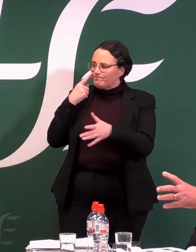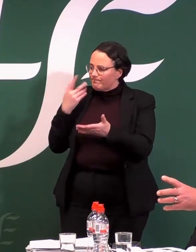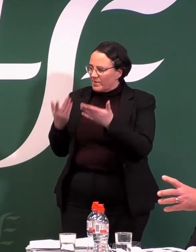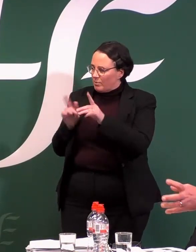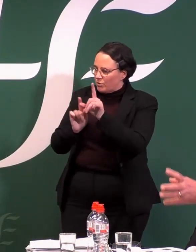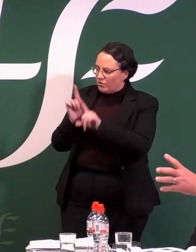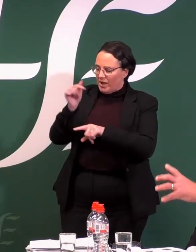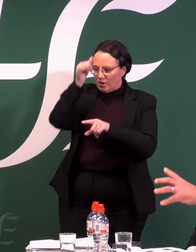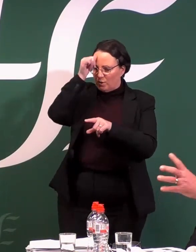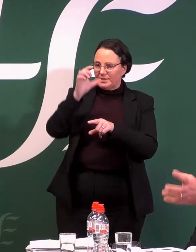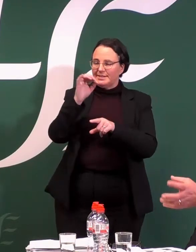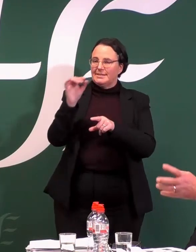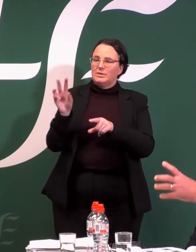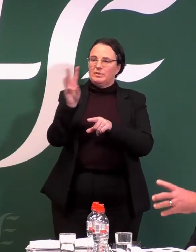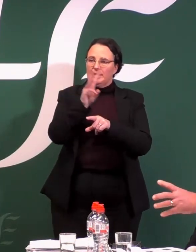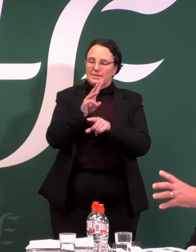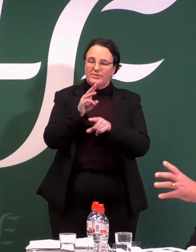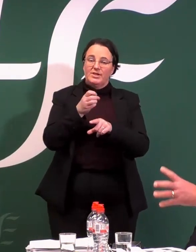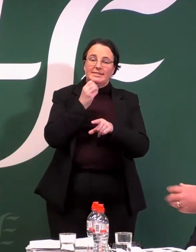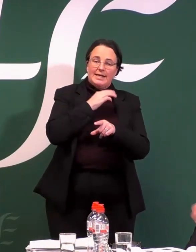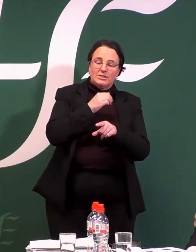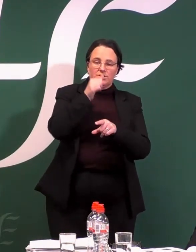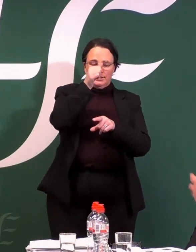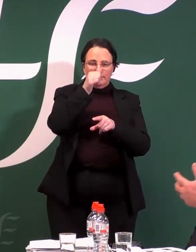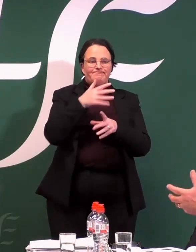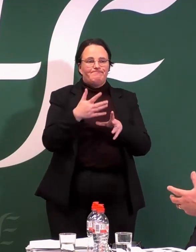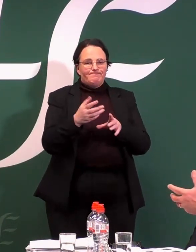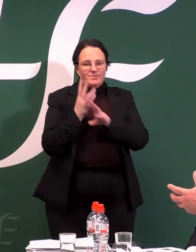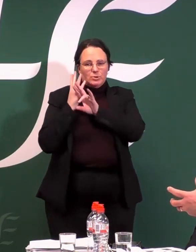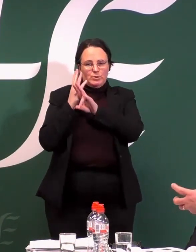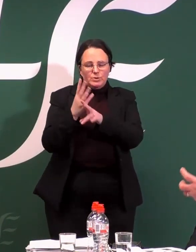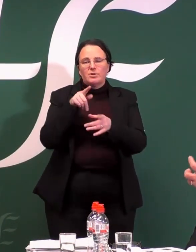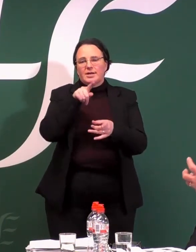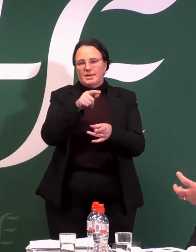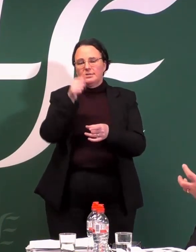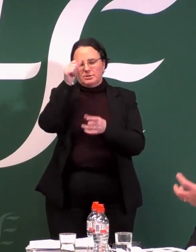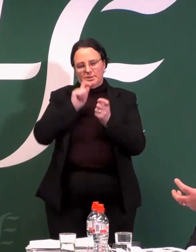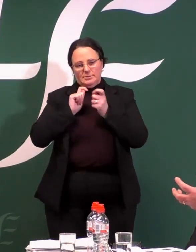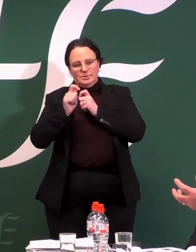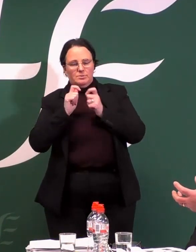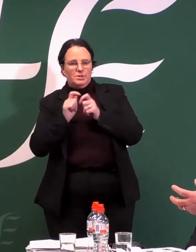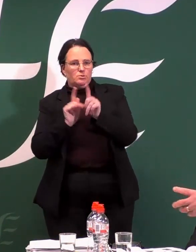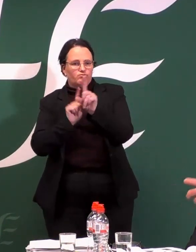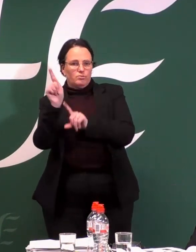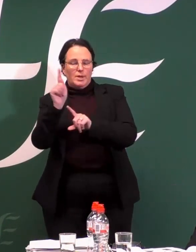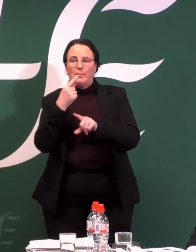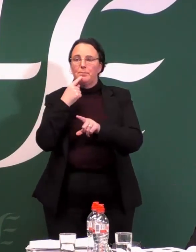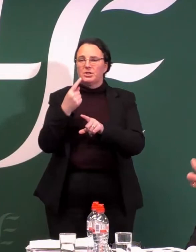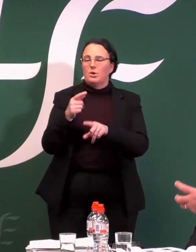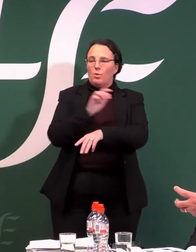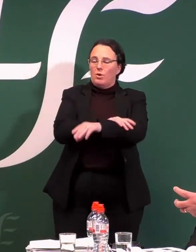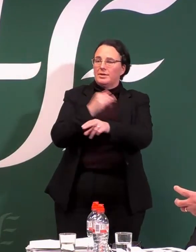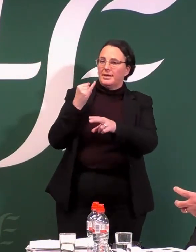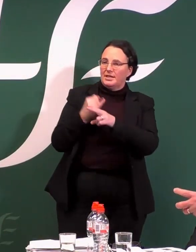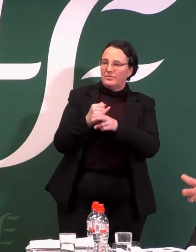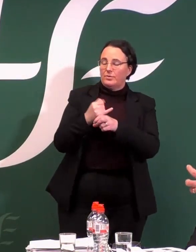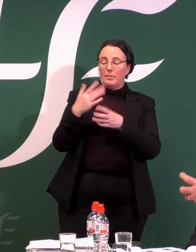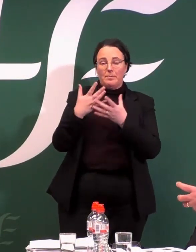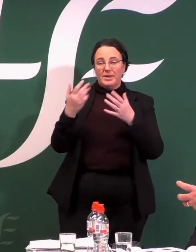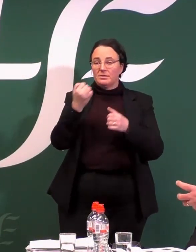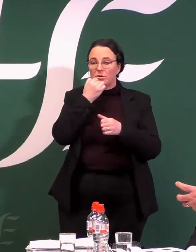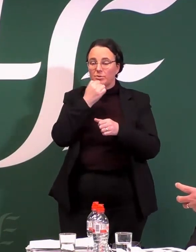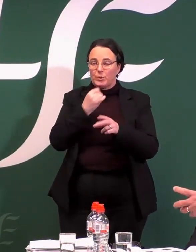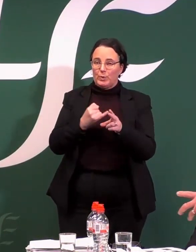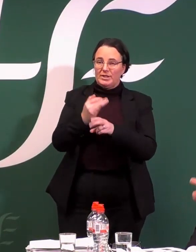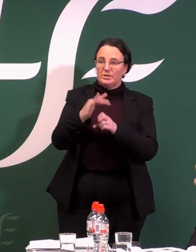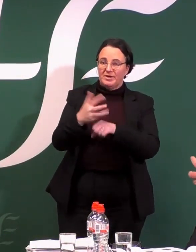have put some improvements even between the Saturday and the Sunday to try and ensure that was a little bit smoother. But the reality of walk-in clinics, when you have large numbers of people who are